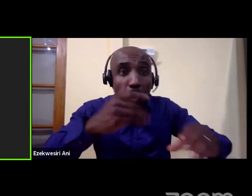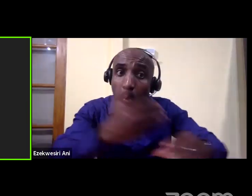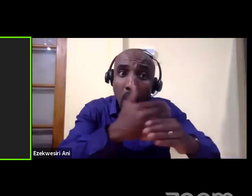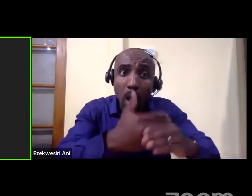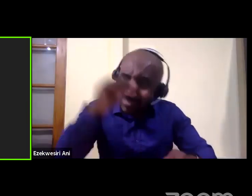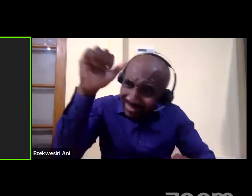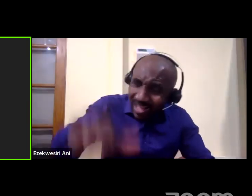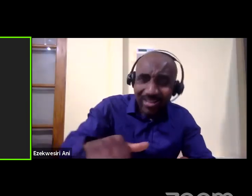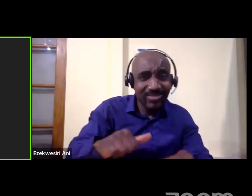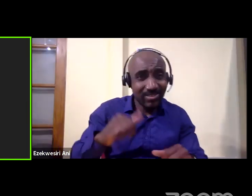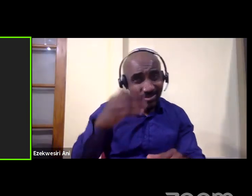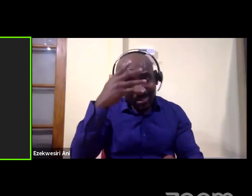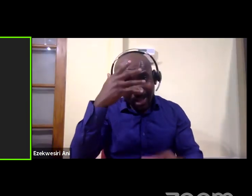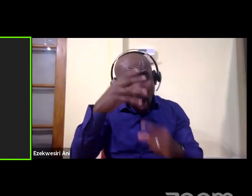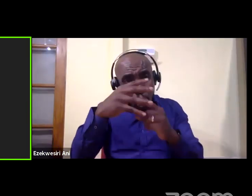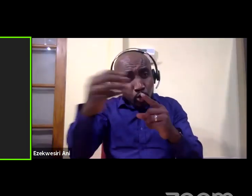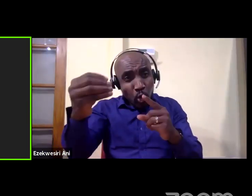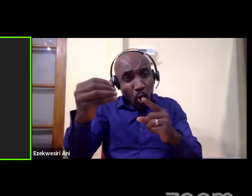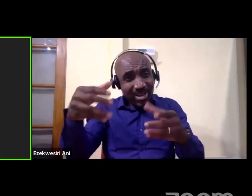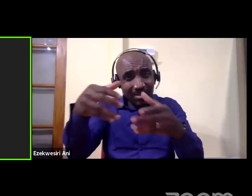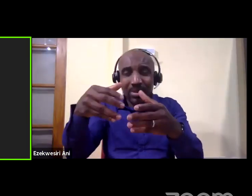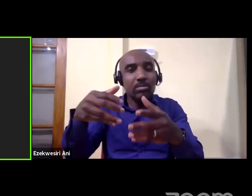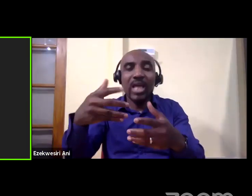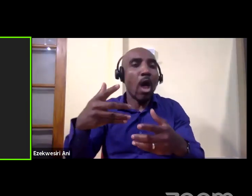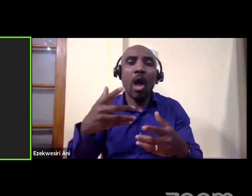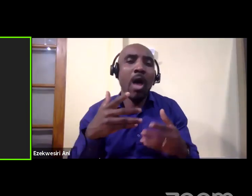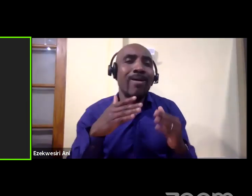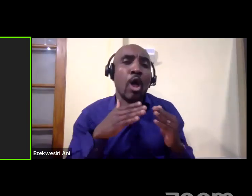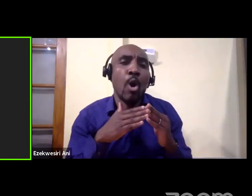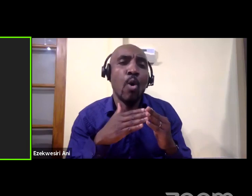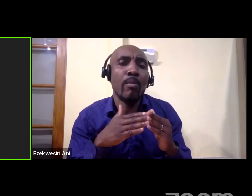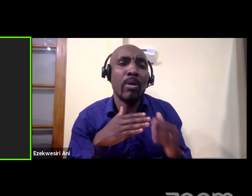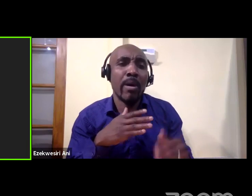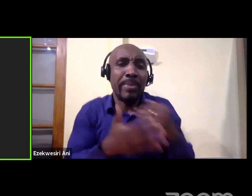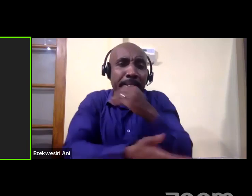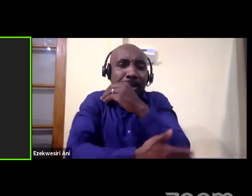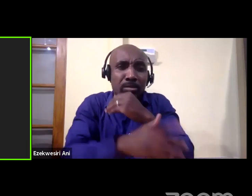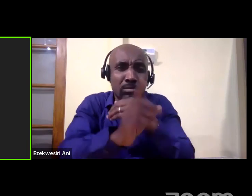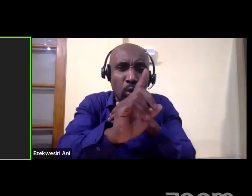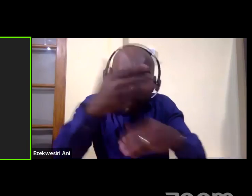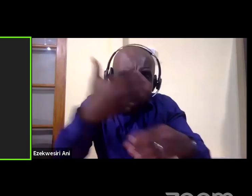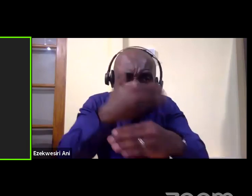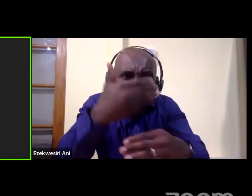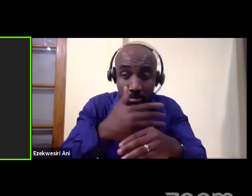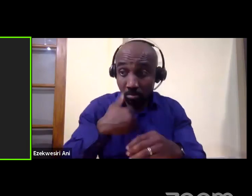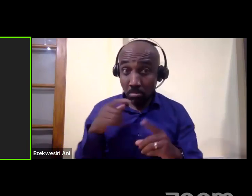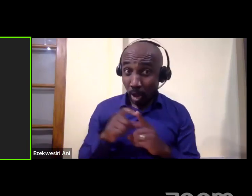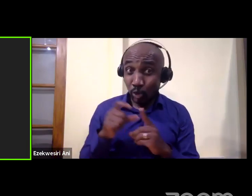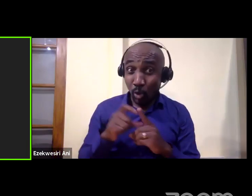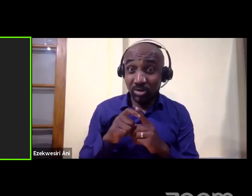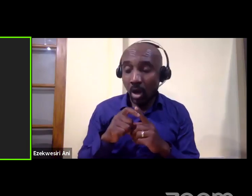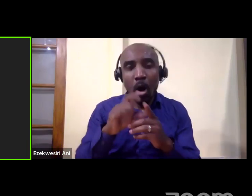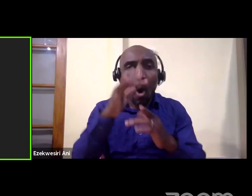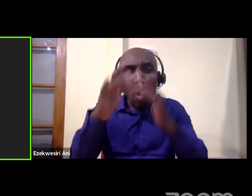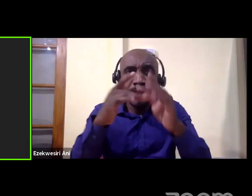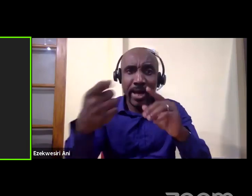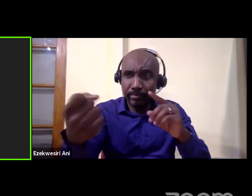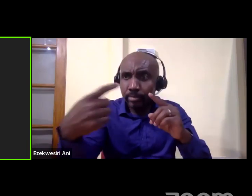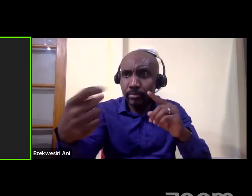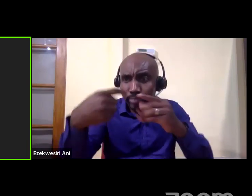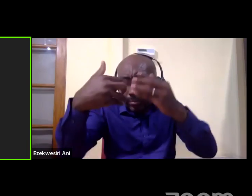what the Tory press says. I'd like to echo that, because I can tell by the amount of work that my daughter gets sent online